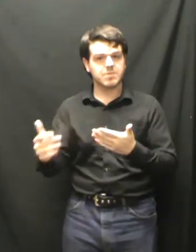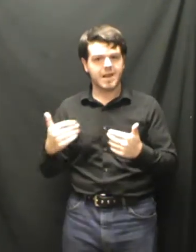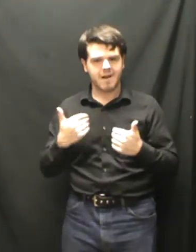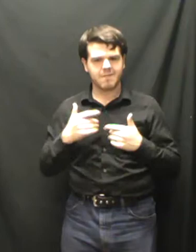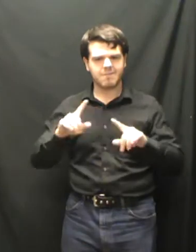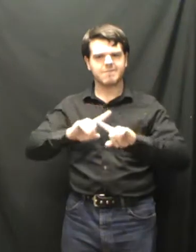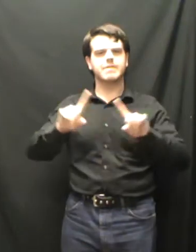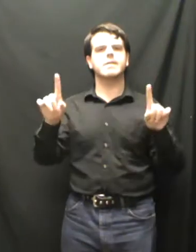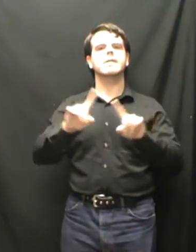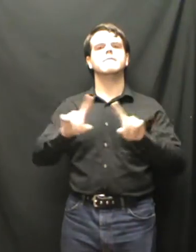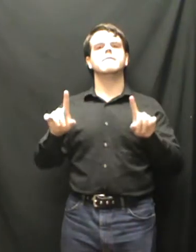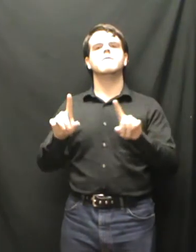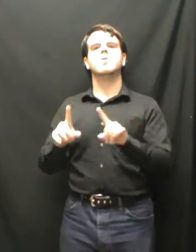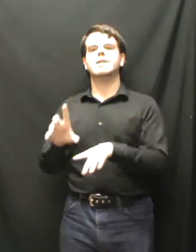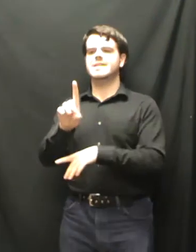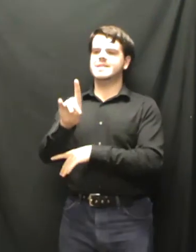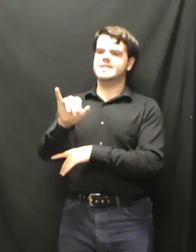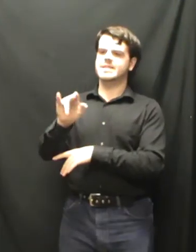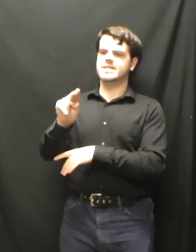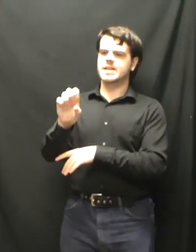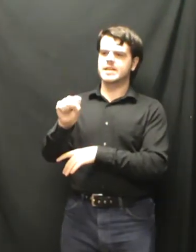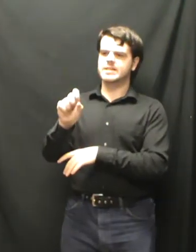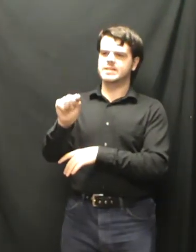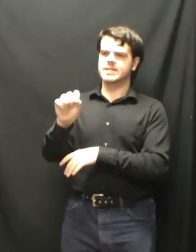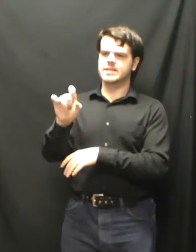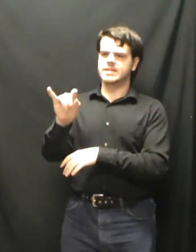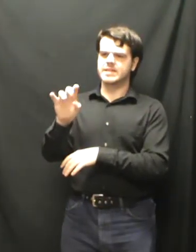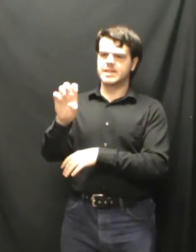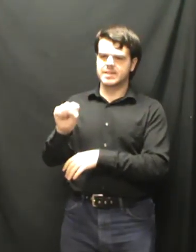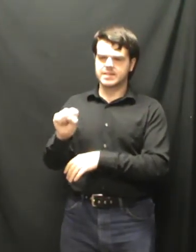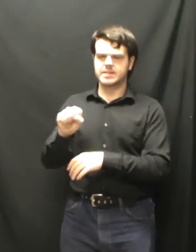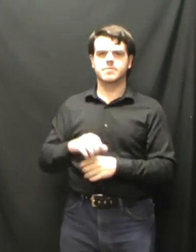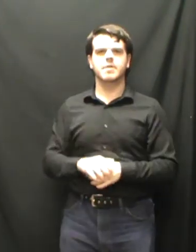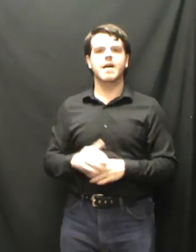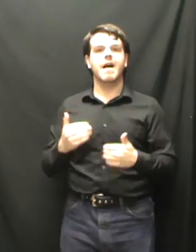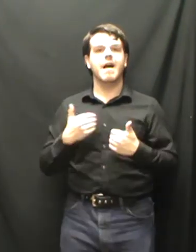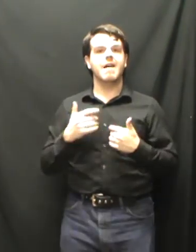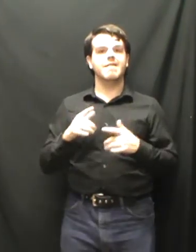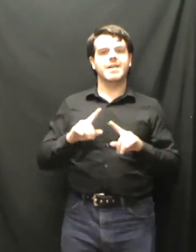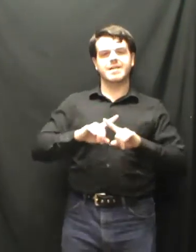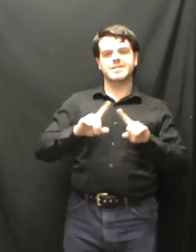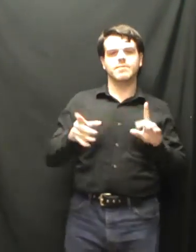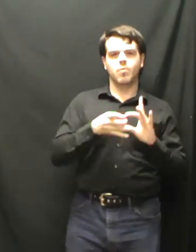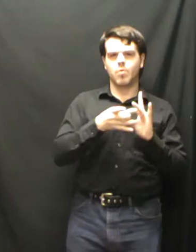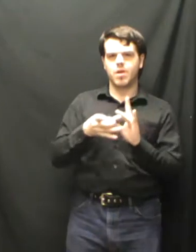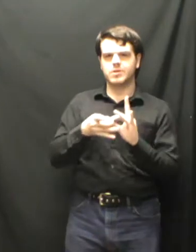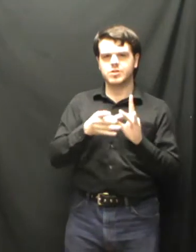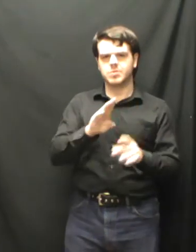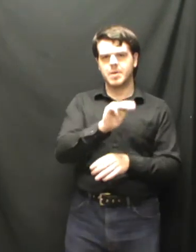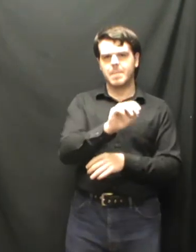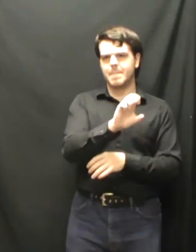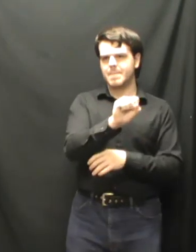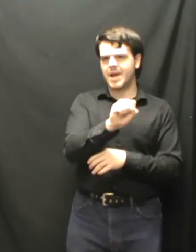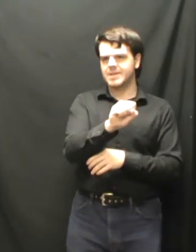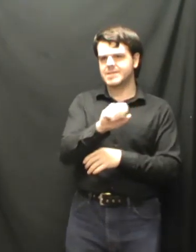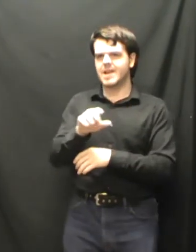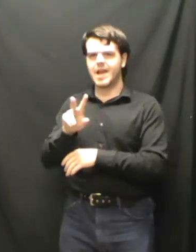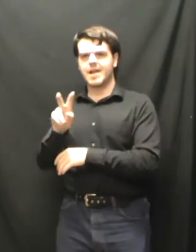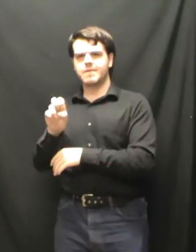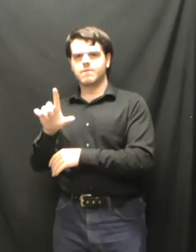densities. That is, they have a different relationship between their mass and volume. So remember, we said all matter has mass